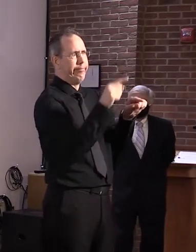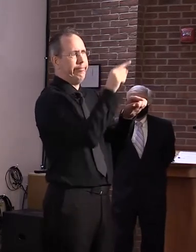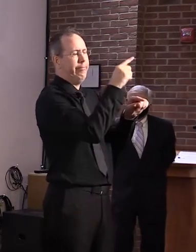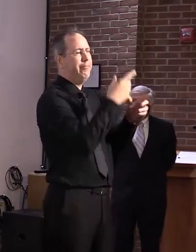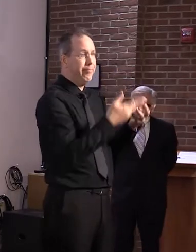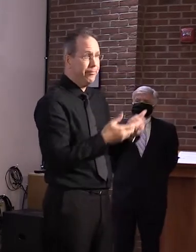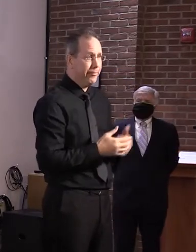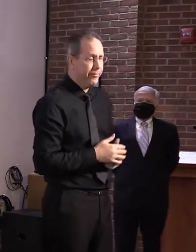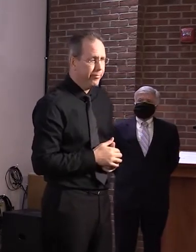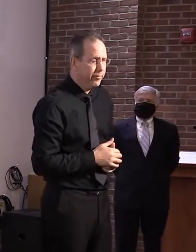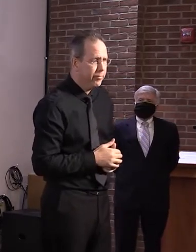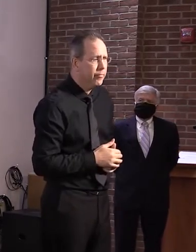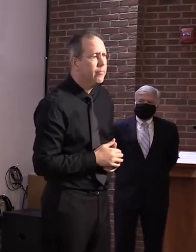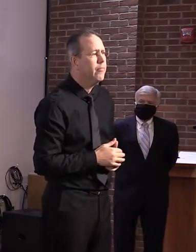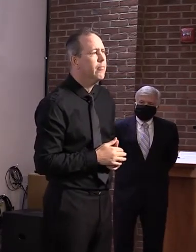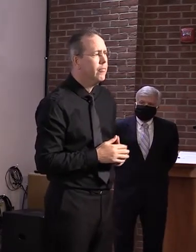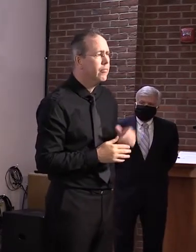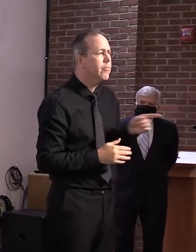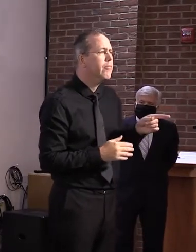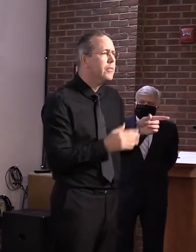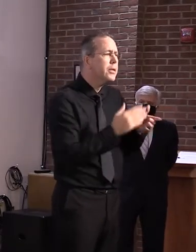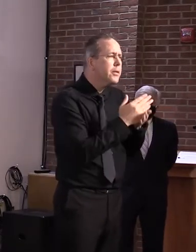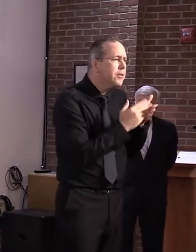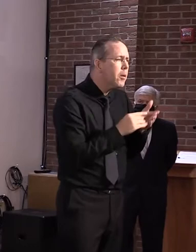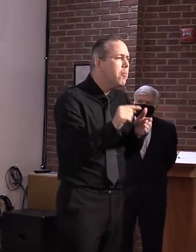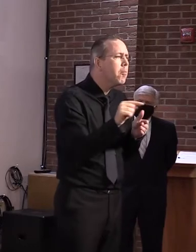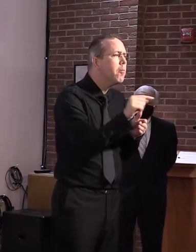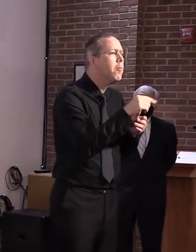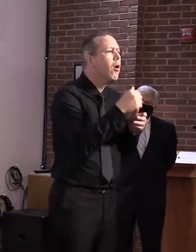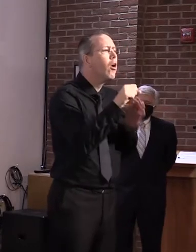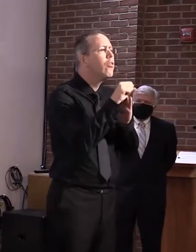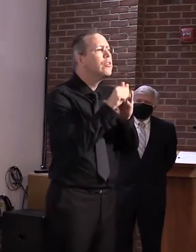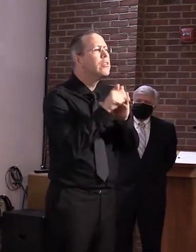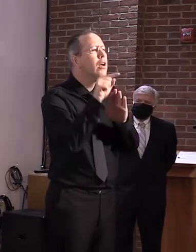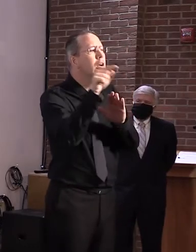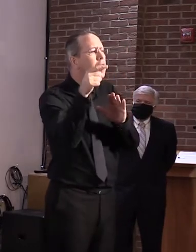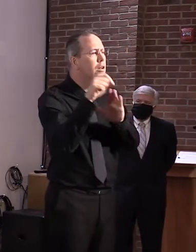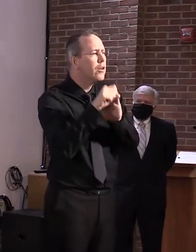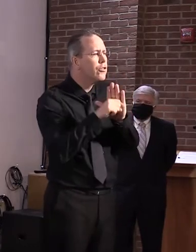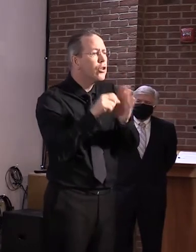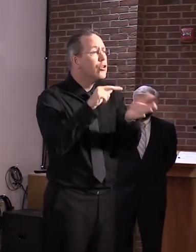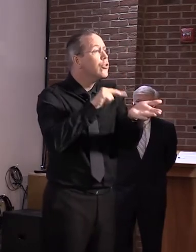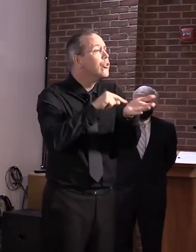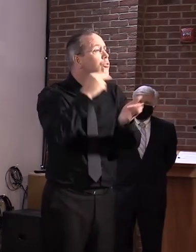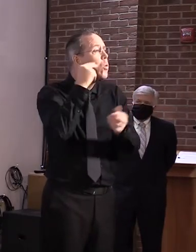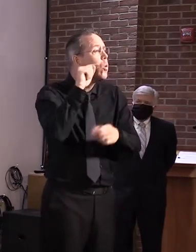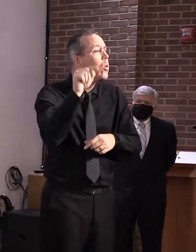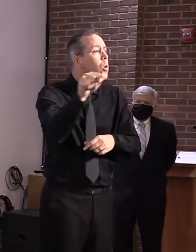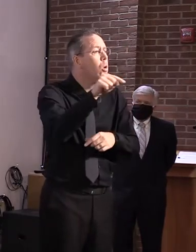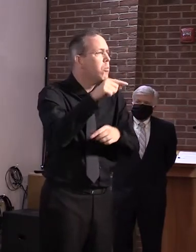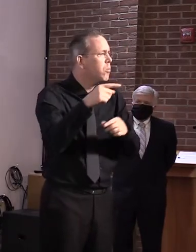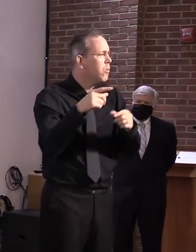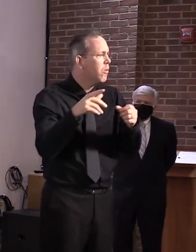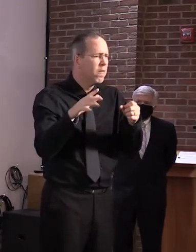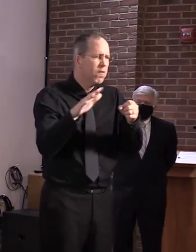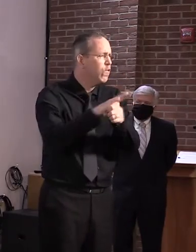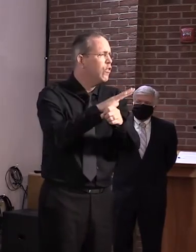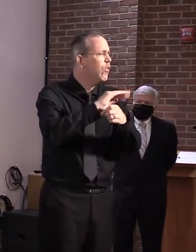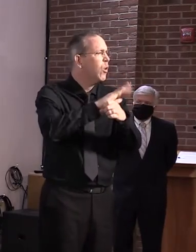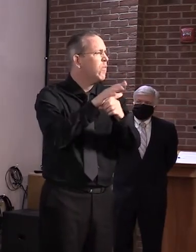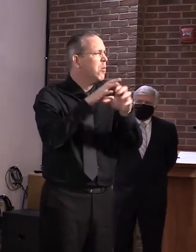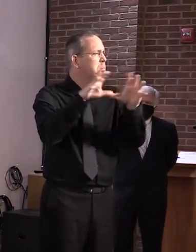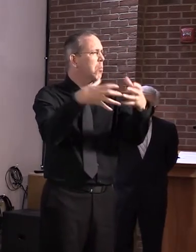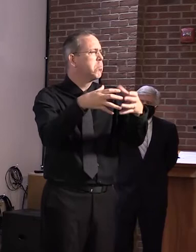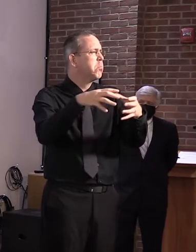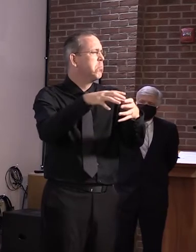meatpacking plants, et cetera. And those are now coming under control a little bit, if you will. Strategies and testing are